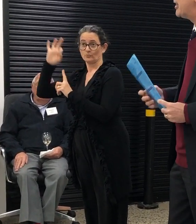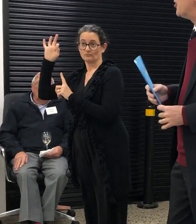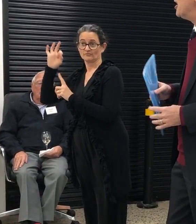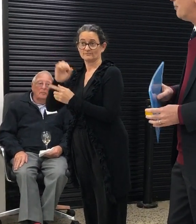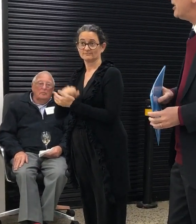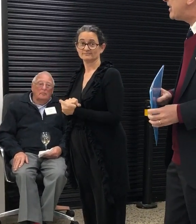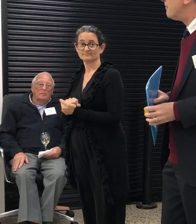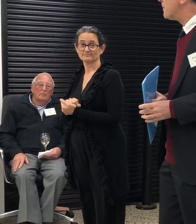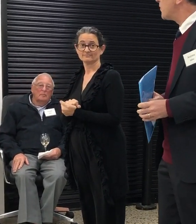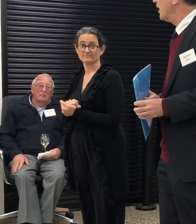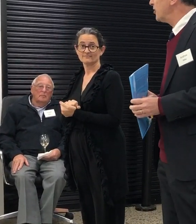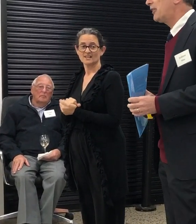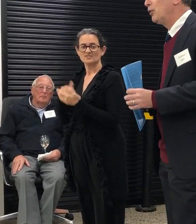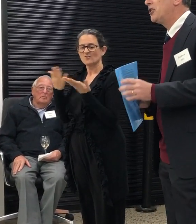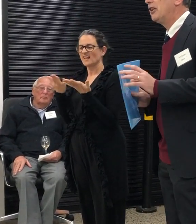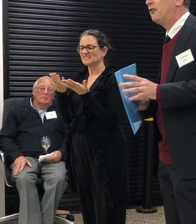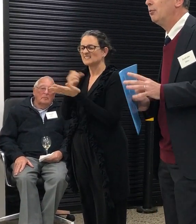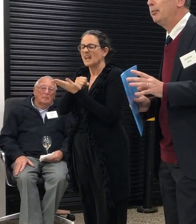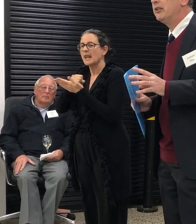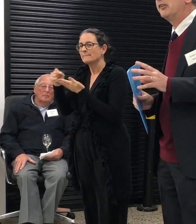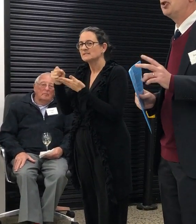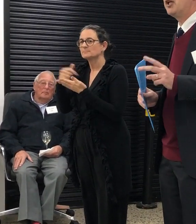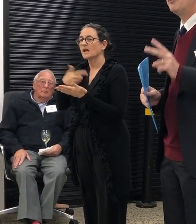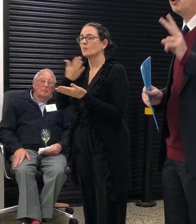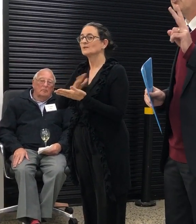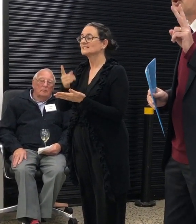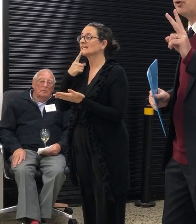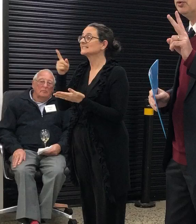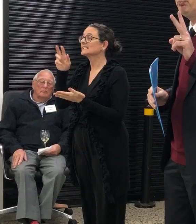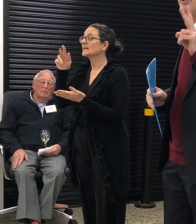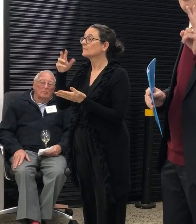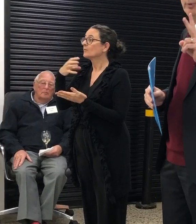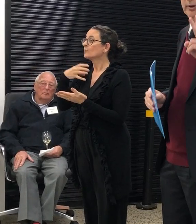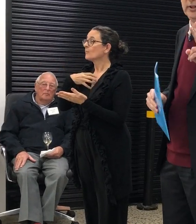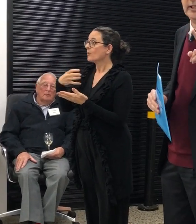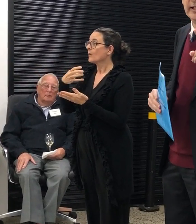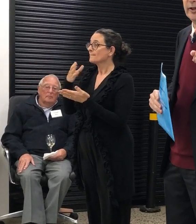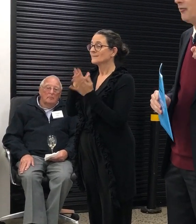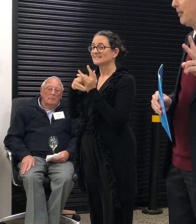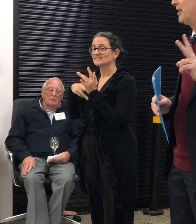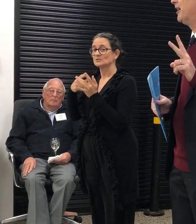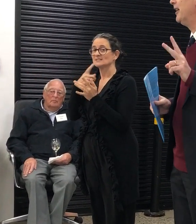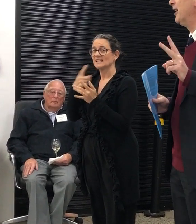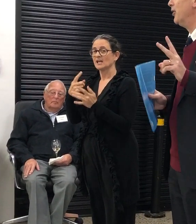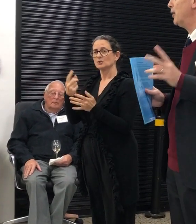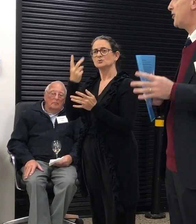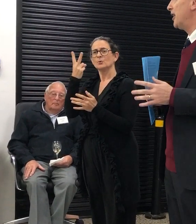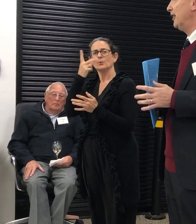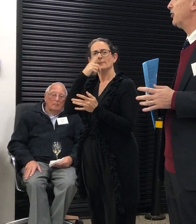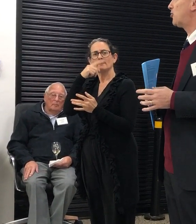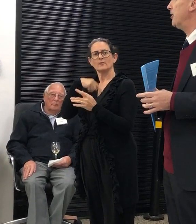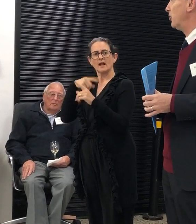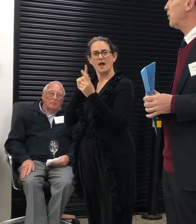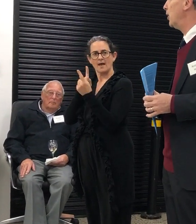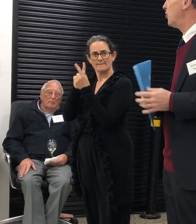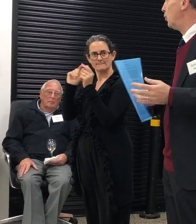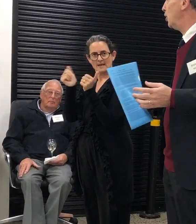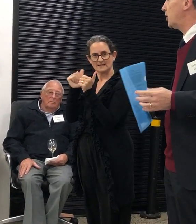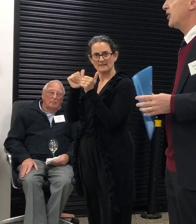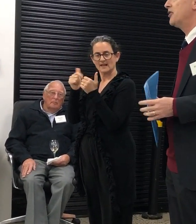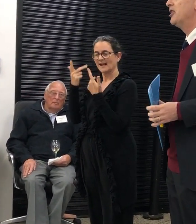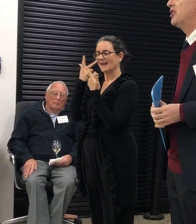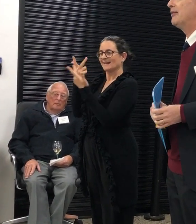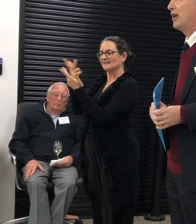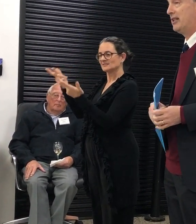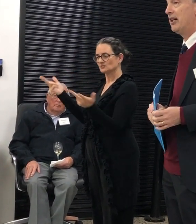These are just the numbers, and I just want to take a few more minutes to share with you two people that I've met who I think illustrate very well the